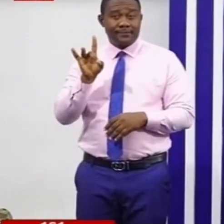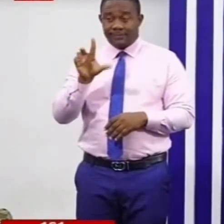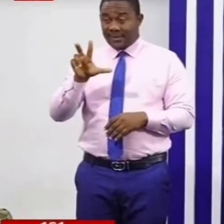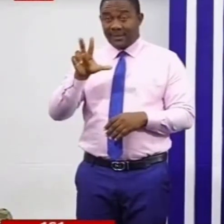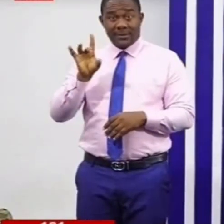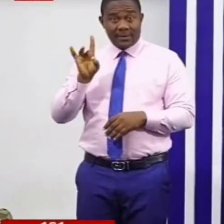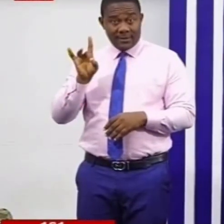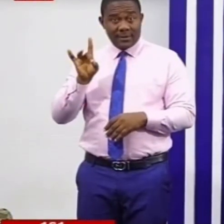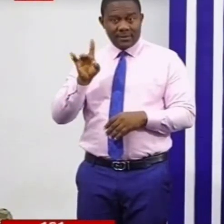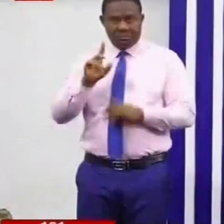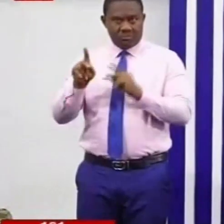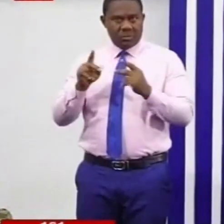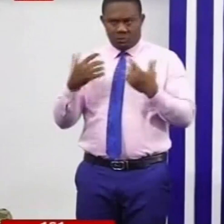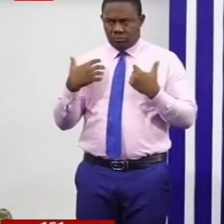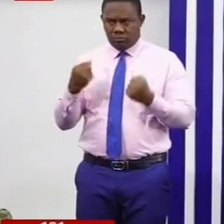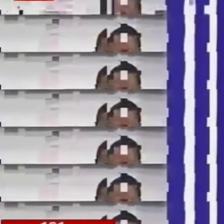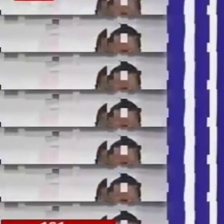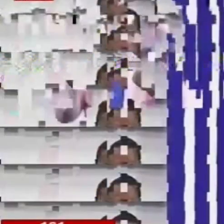38 discharges.